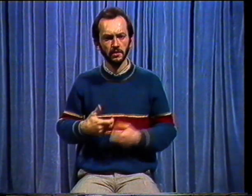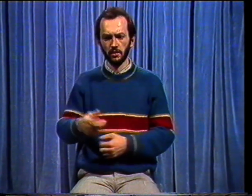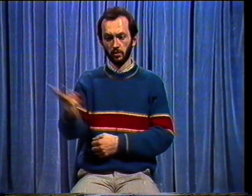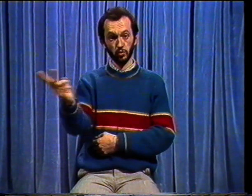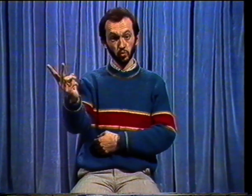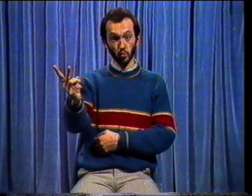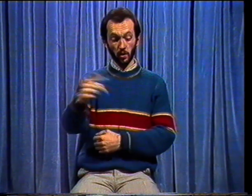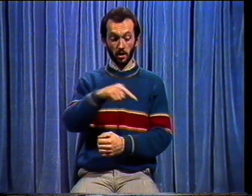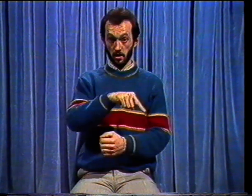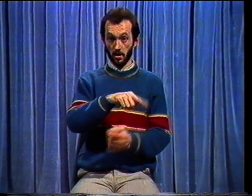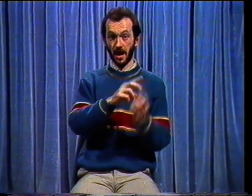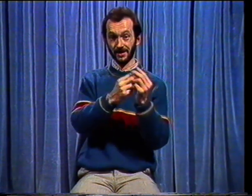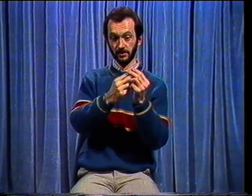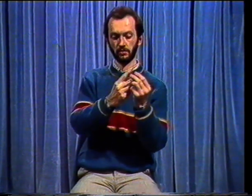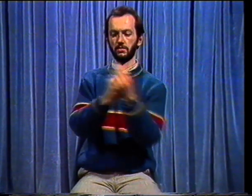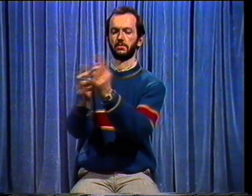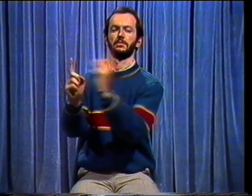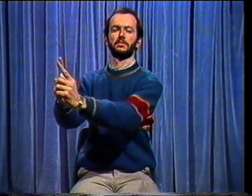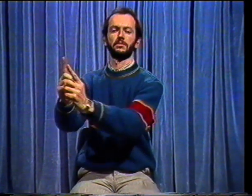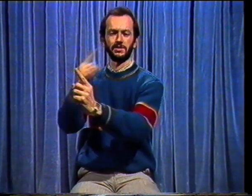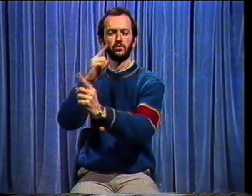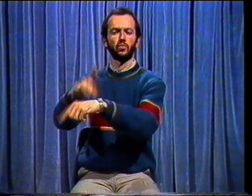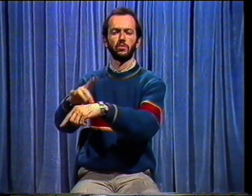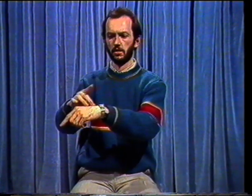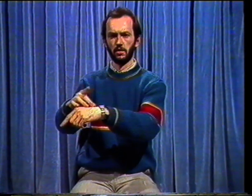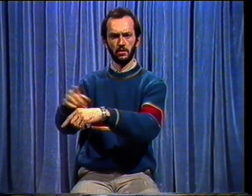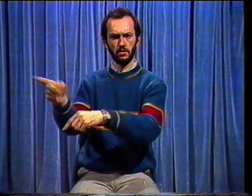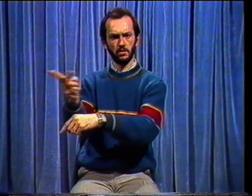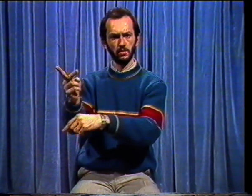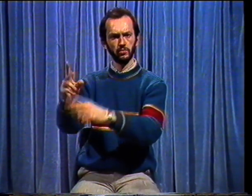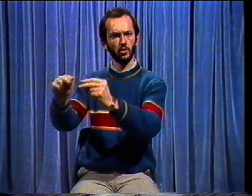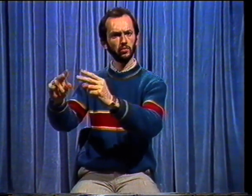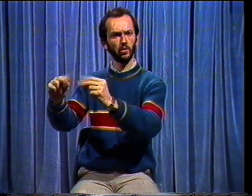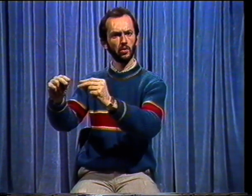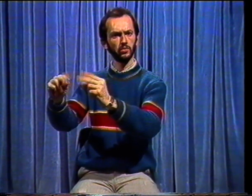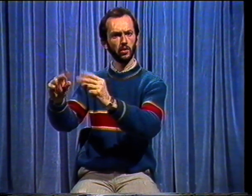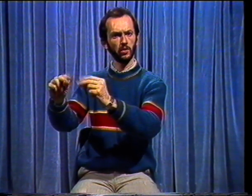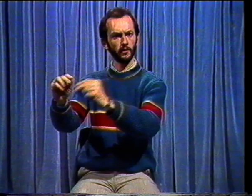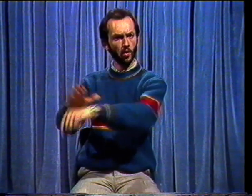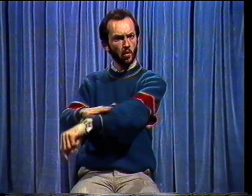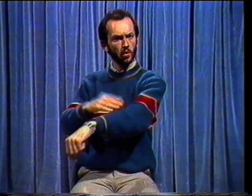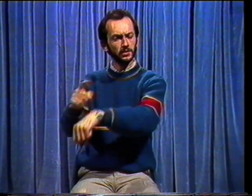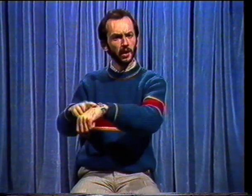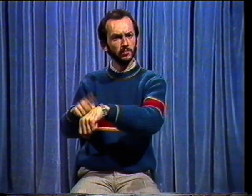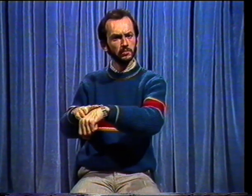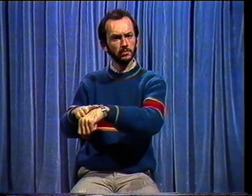annoyed. The two of them, who went together to see the doctor, but the doctor and the other person talk for a long